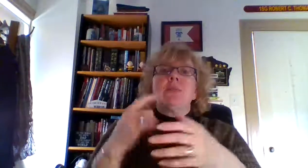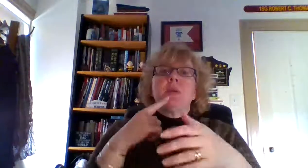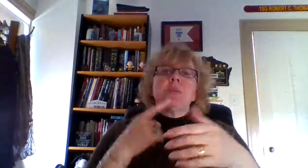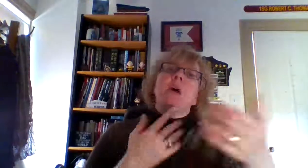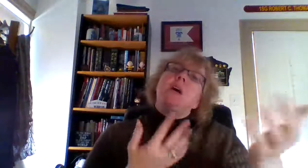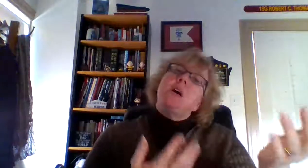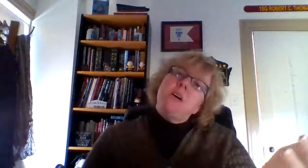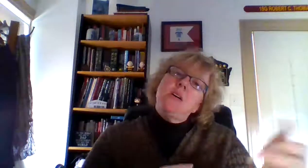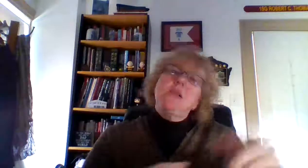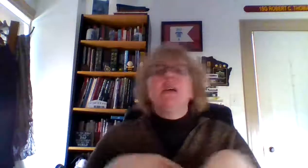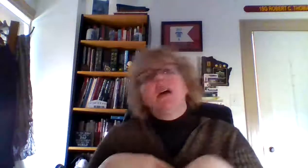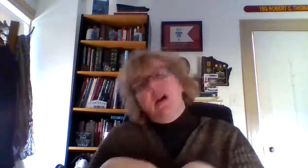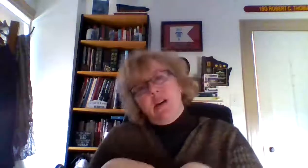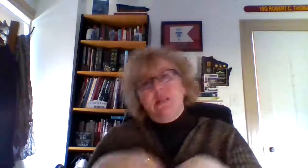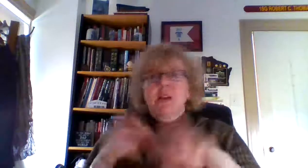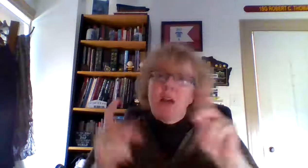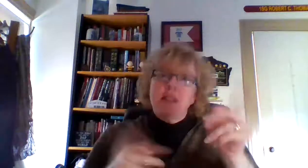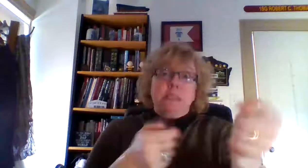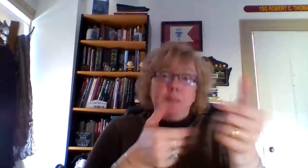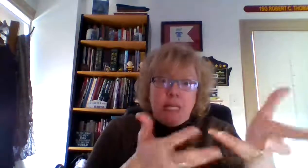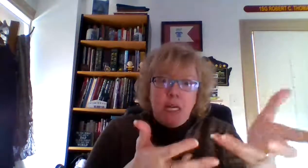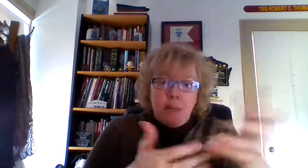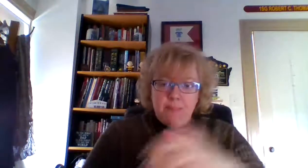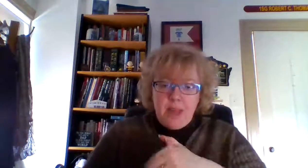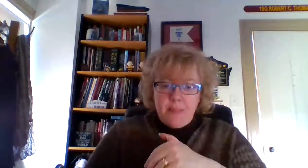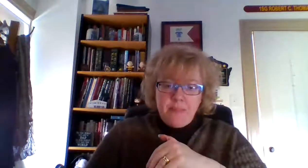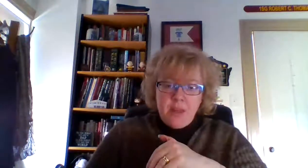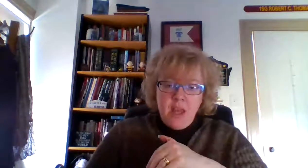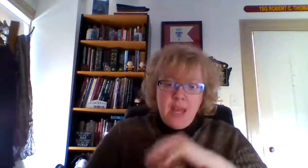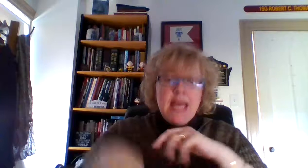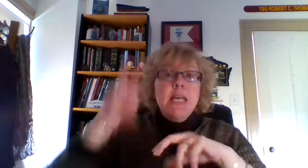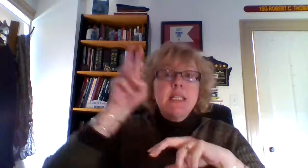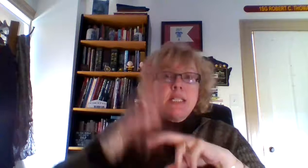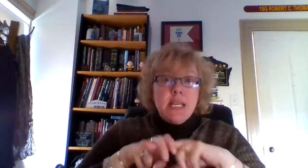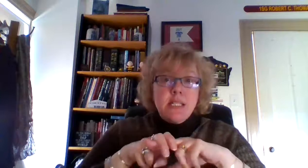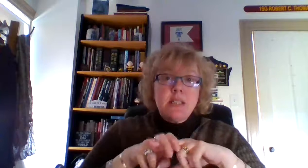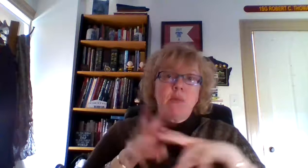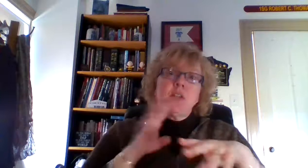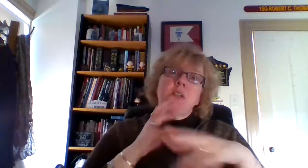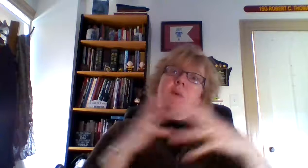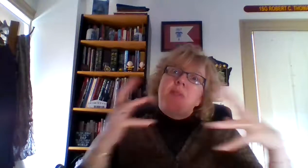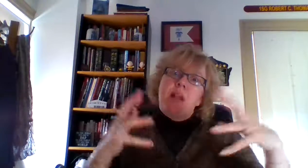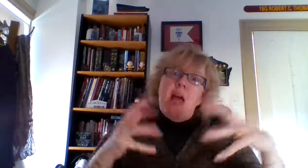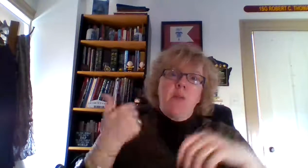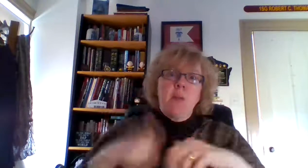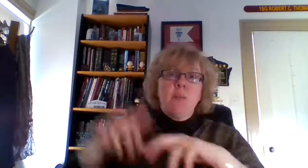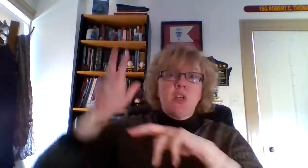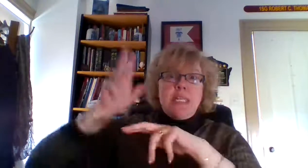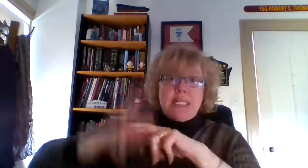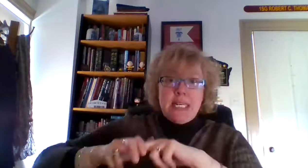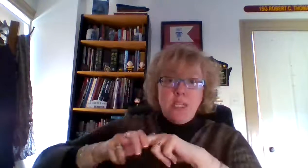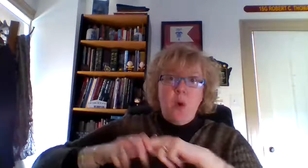someone's like, oh, yeah, okay, like speed it up, that. Sit, we talked about that a lot. Remember, sit is